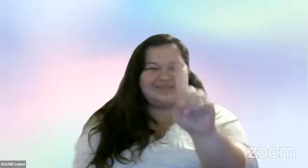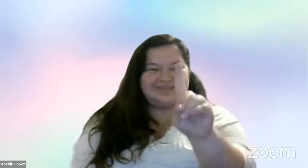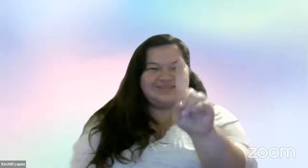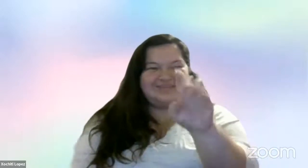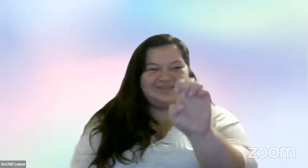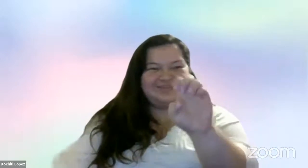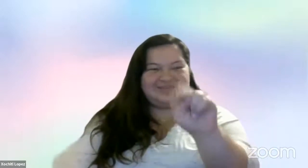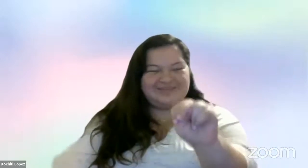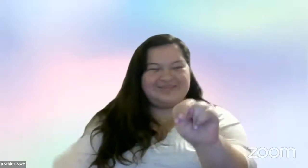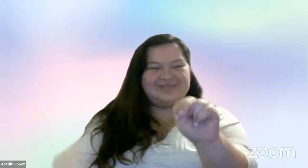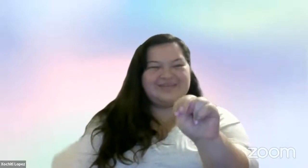Sorry, we've got Aiden